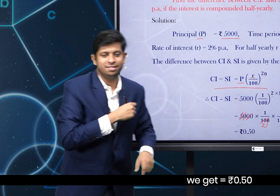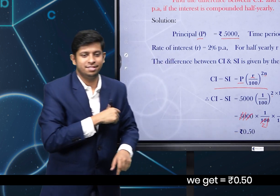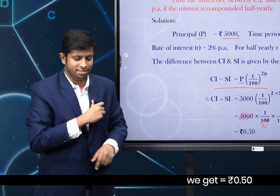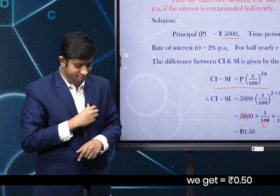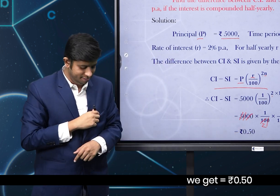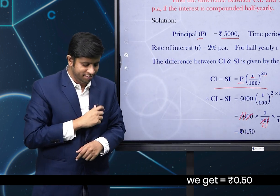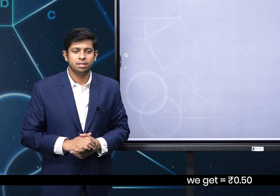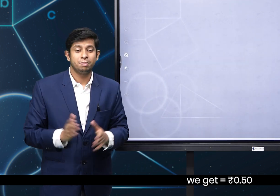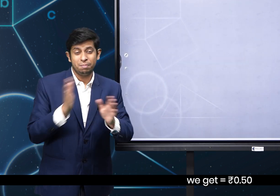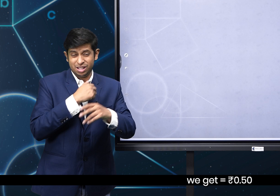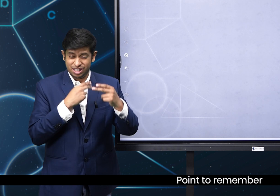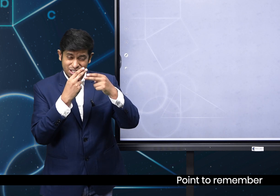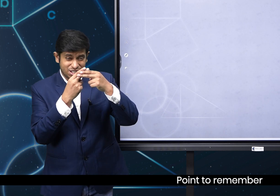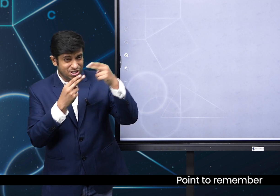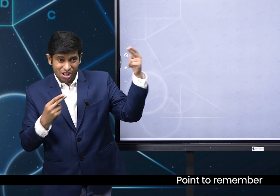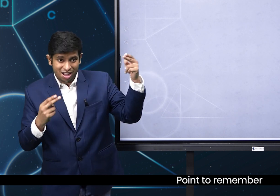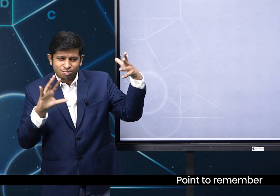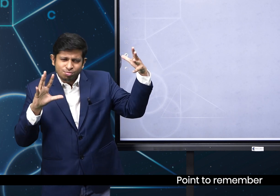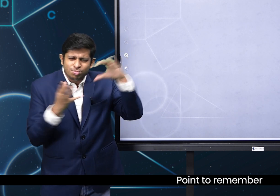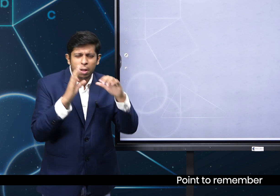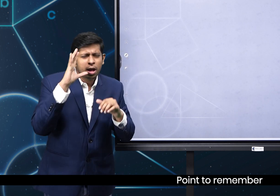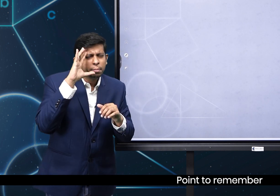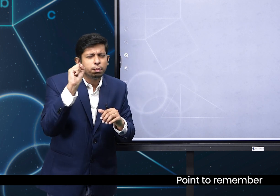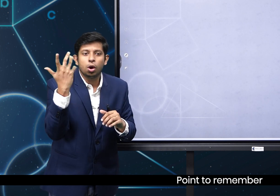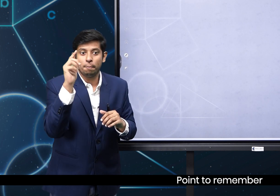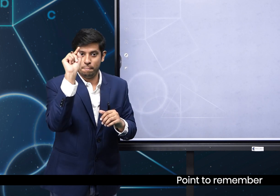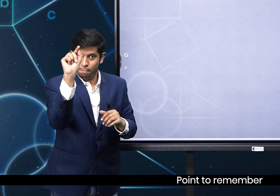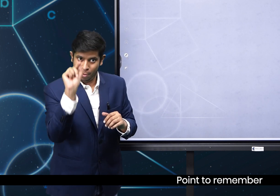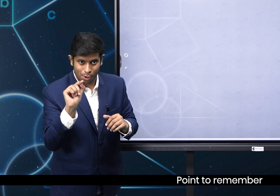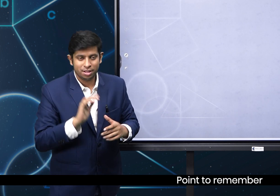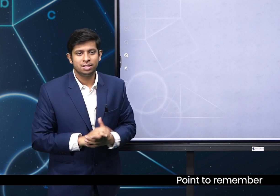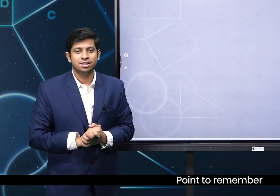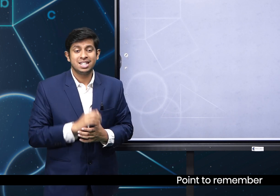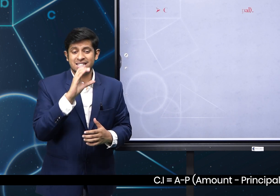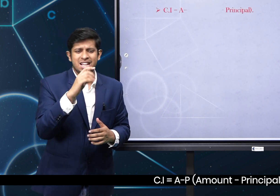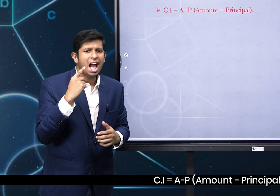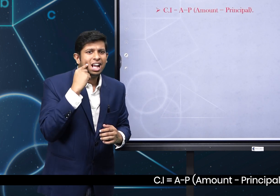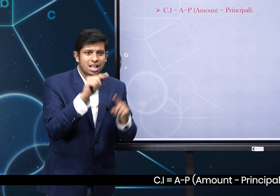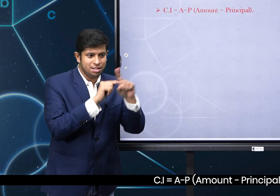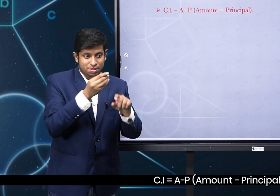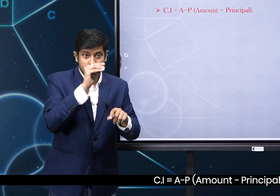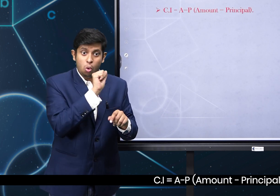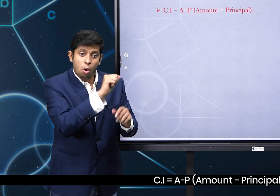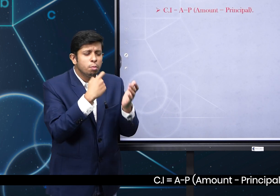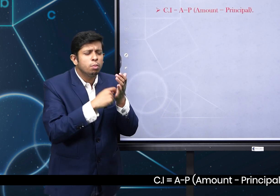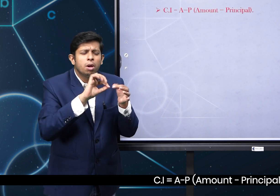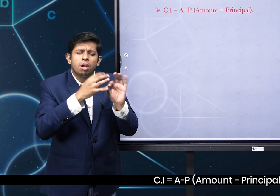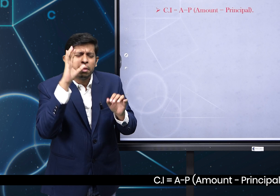Points to remember. compound interest is equal to amount